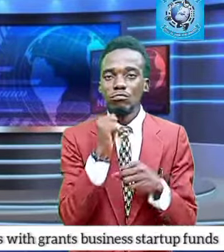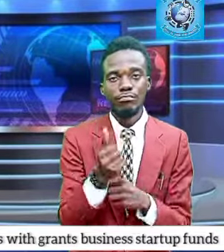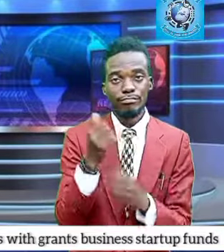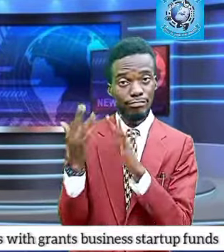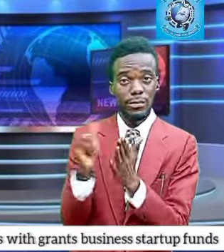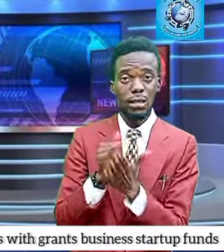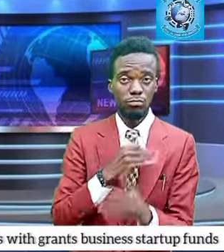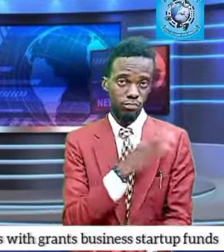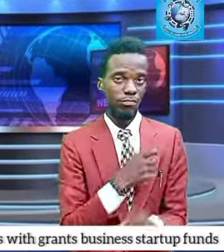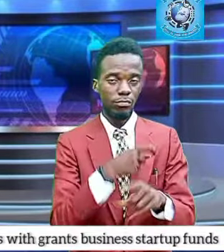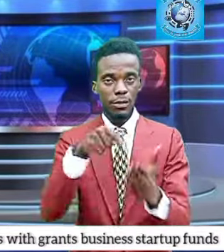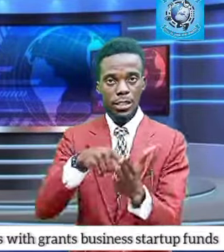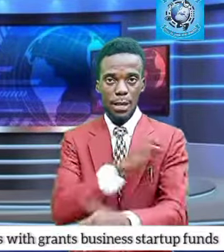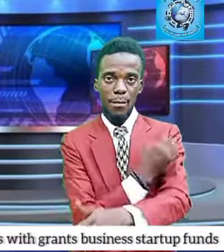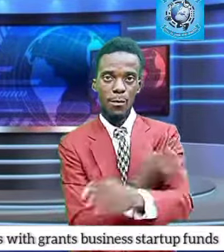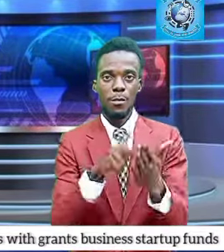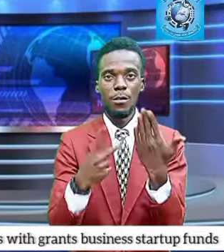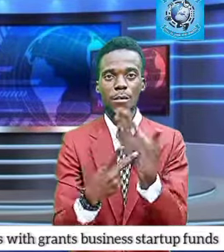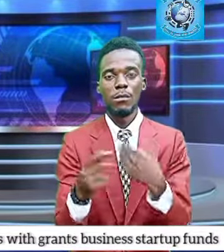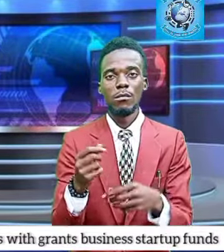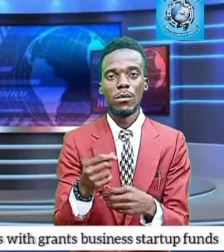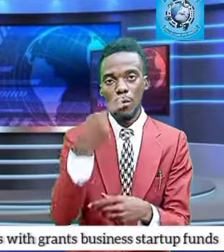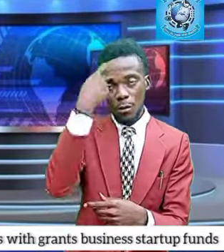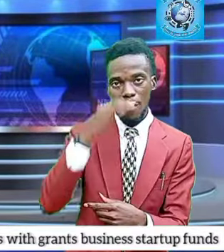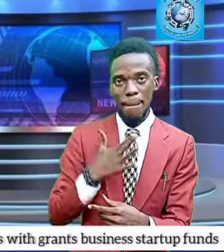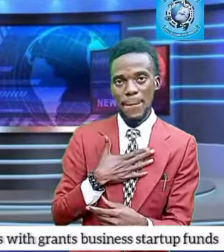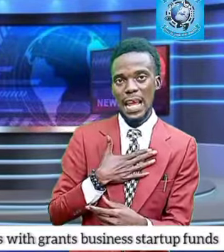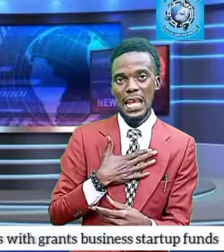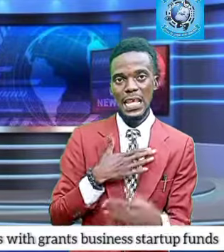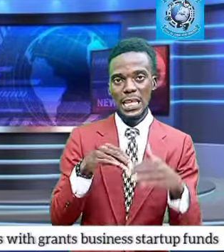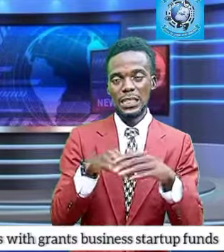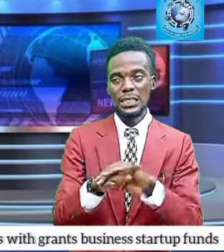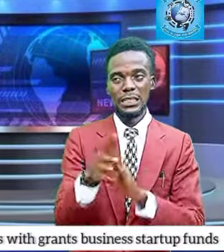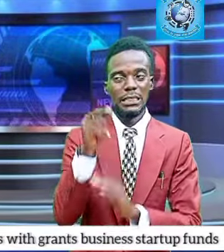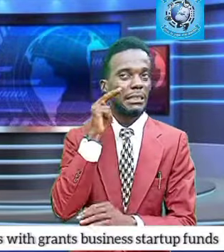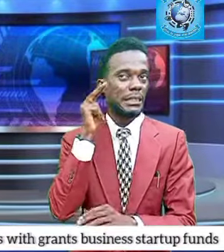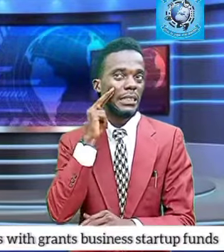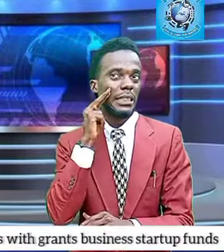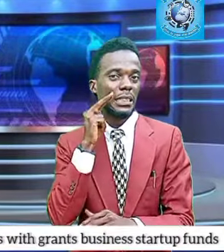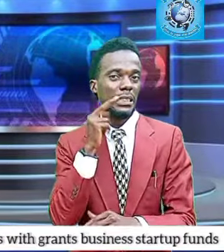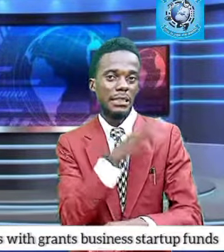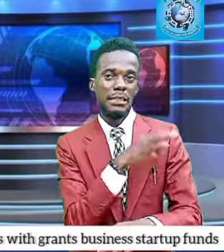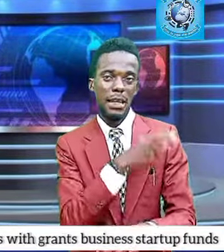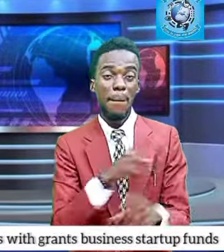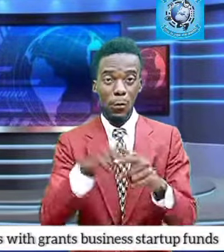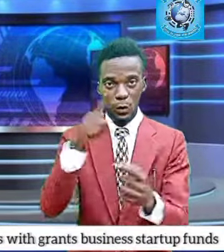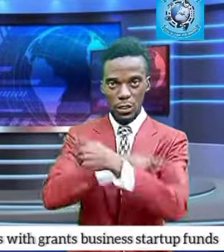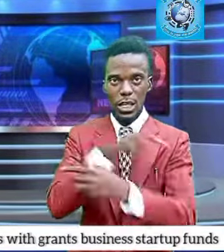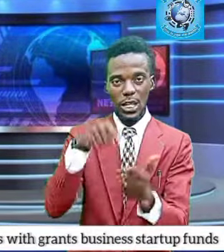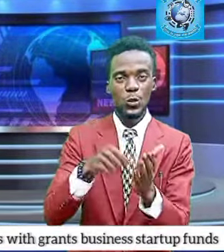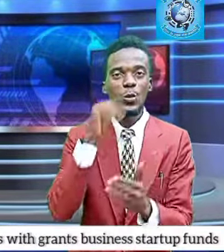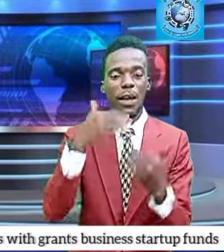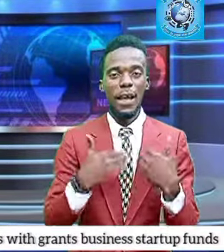expect that I would benefit from these empowerment programs, considering my South-Eastern Nigerian leadership, but today this woman has breathed